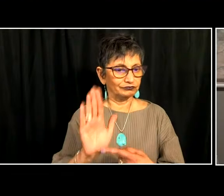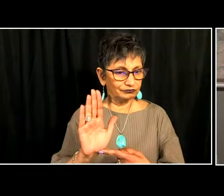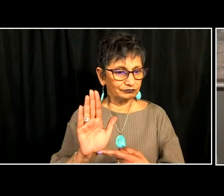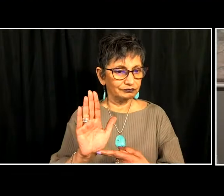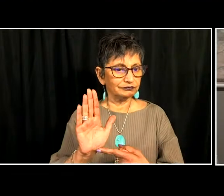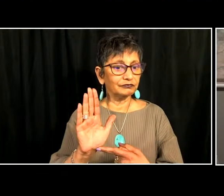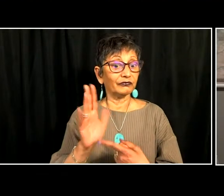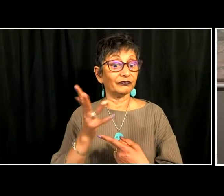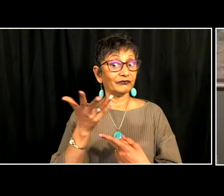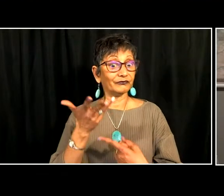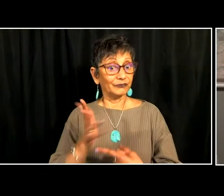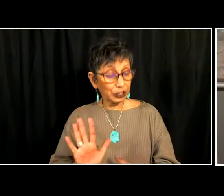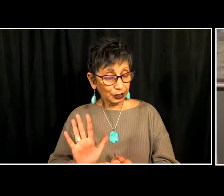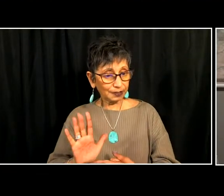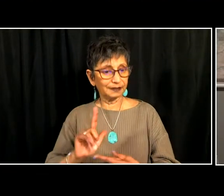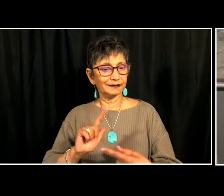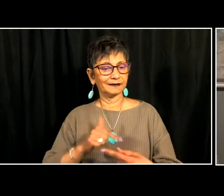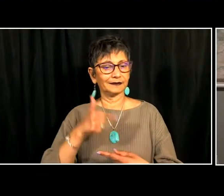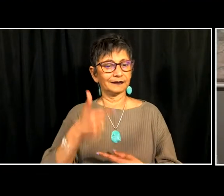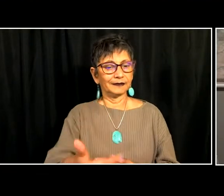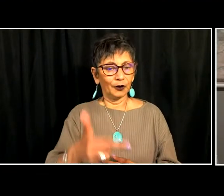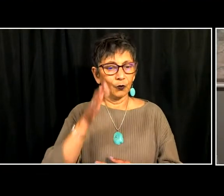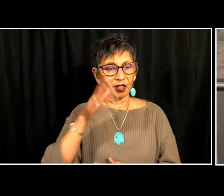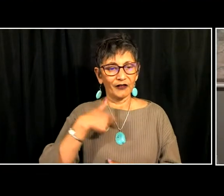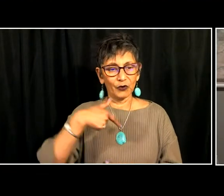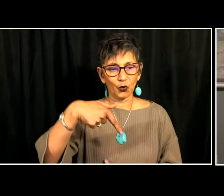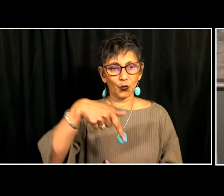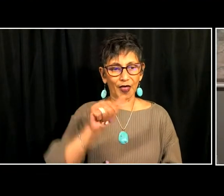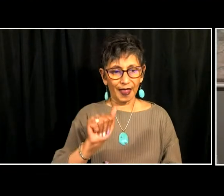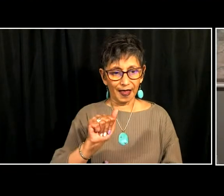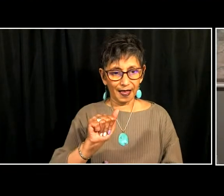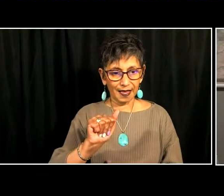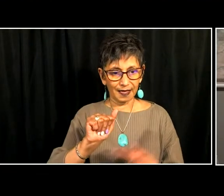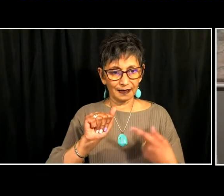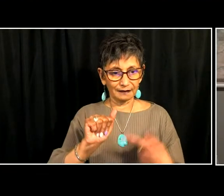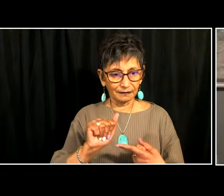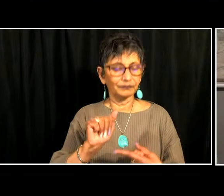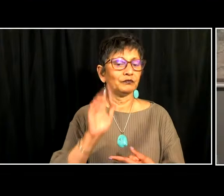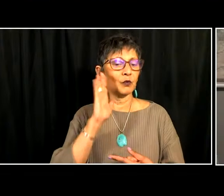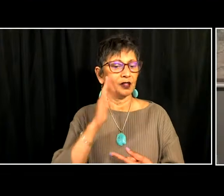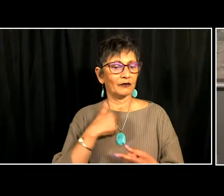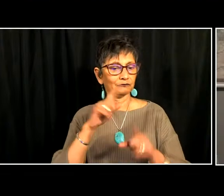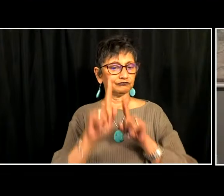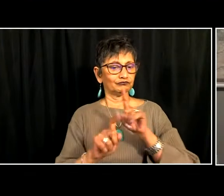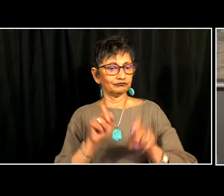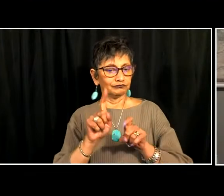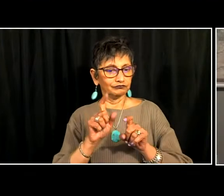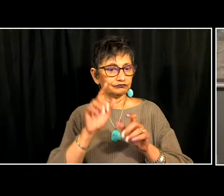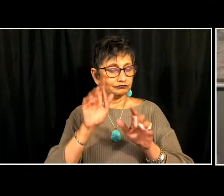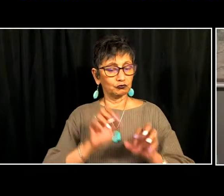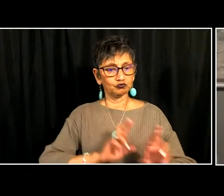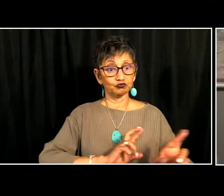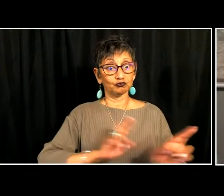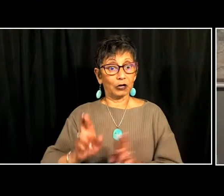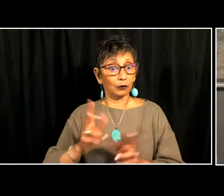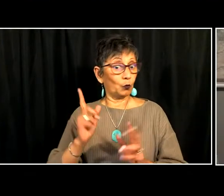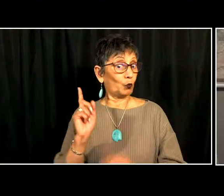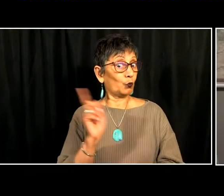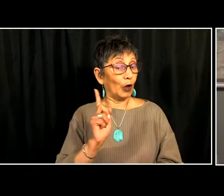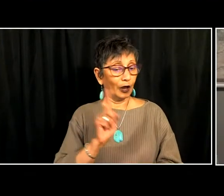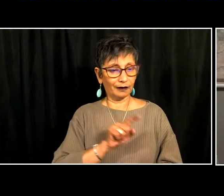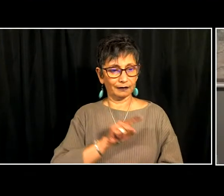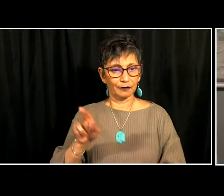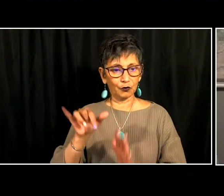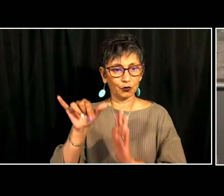where we will show you some information for next month's event. Once we have that event information on the screen,